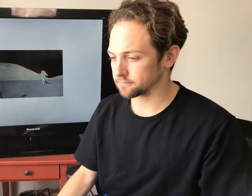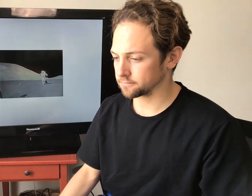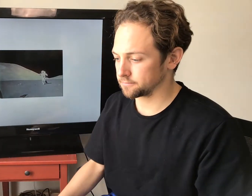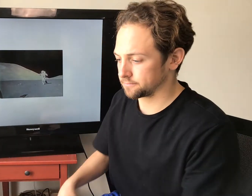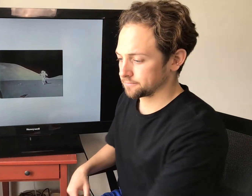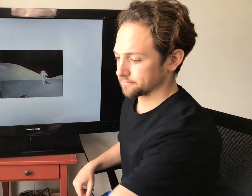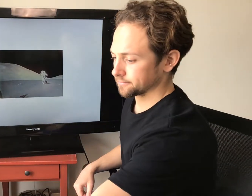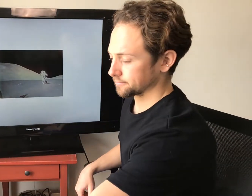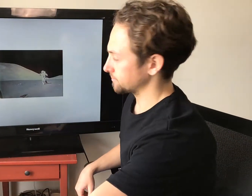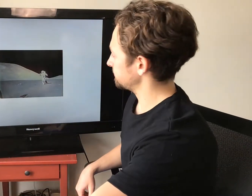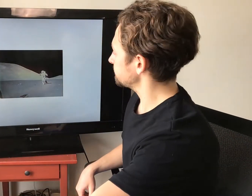Imagine.